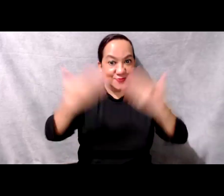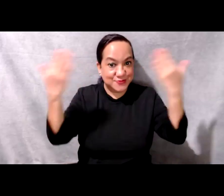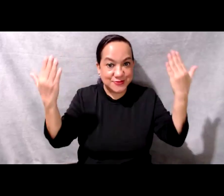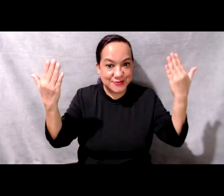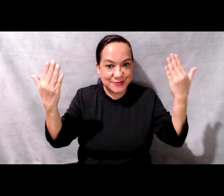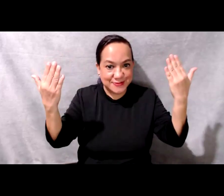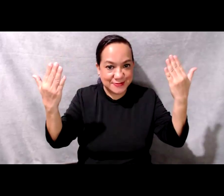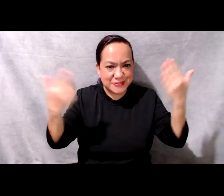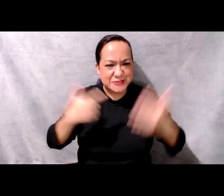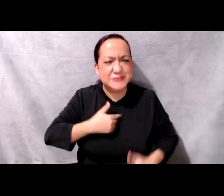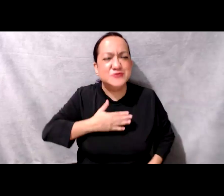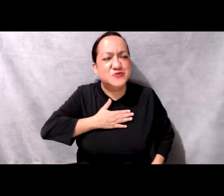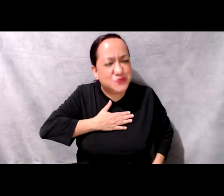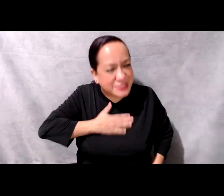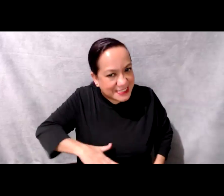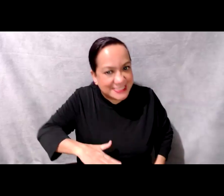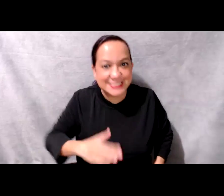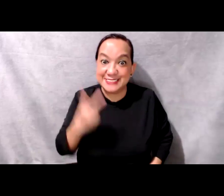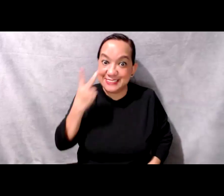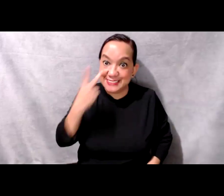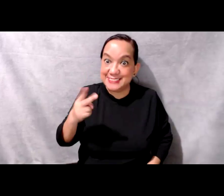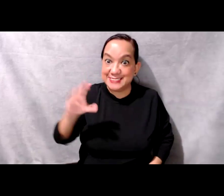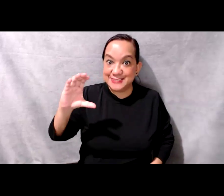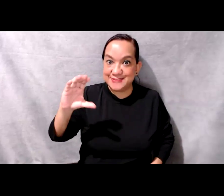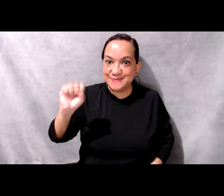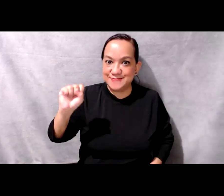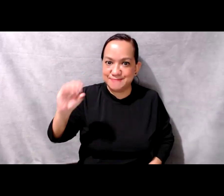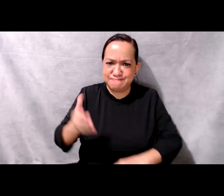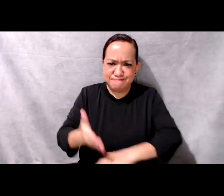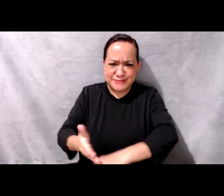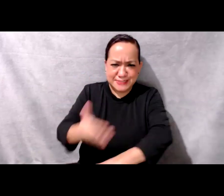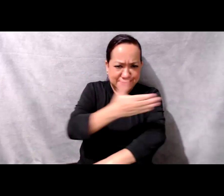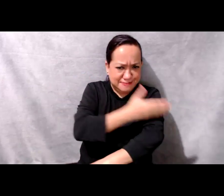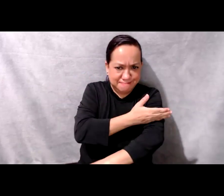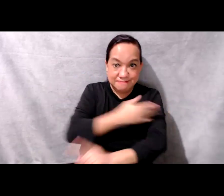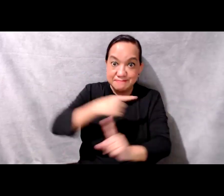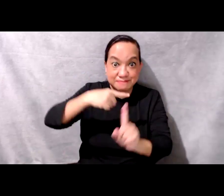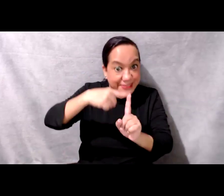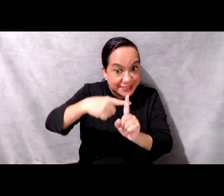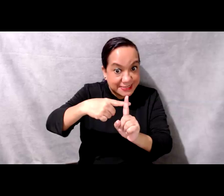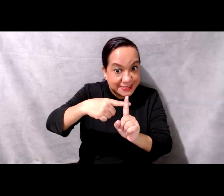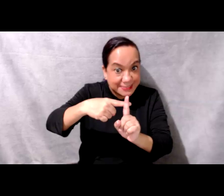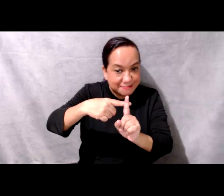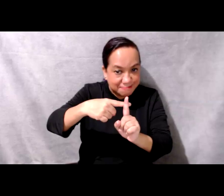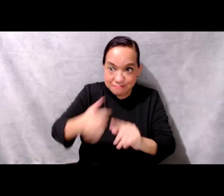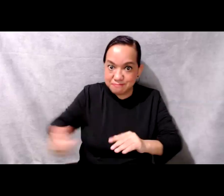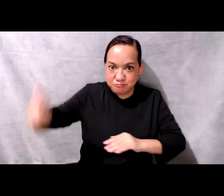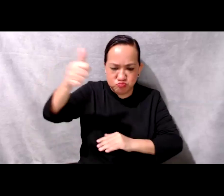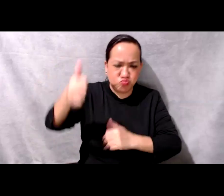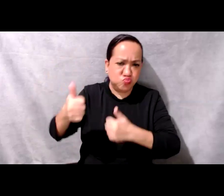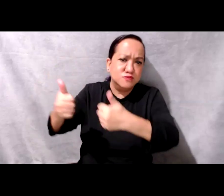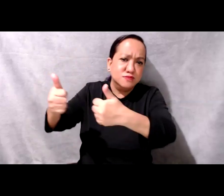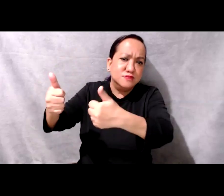CSOs, but also from, I think, management to kind of see the change that we would like from the accountability mechanism